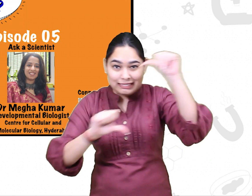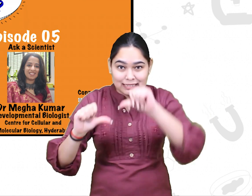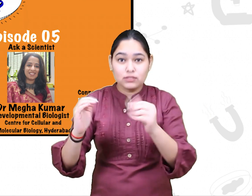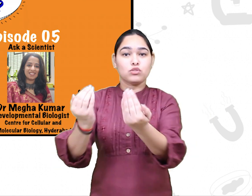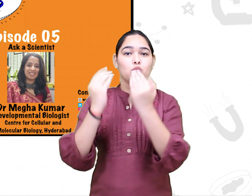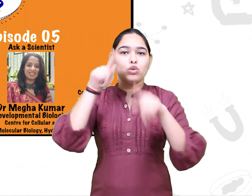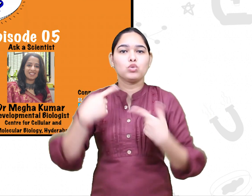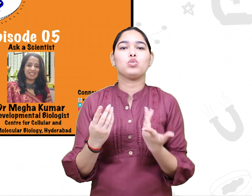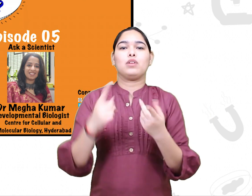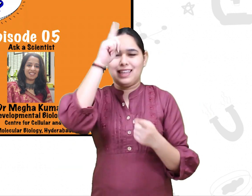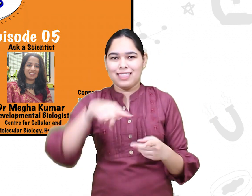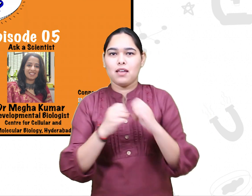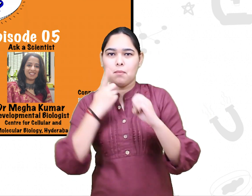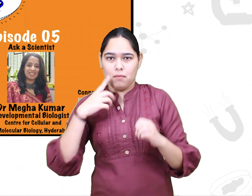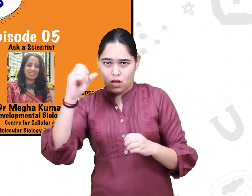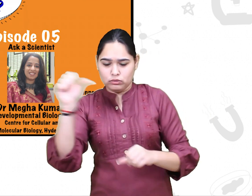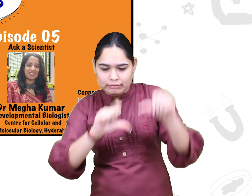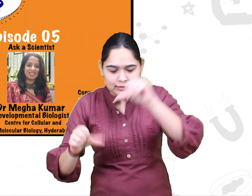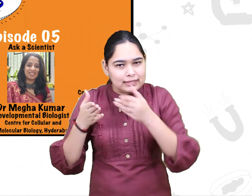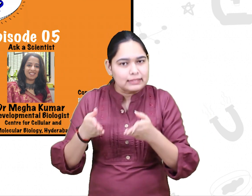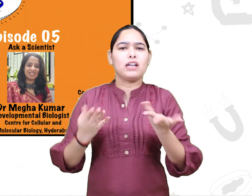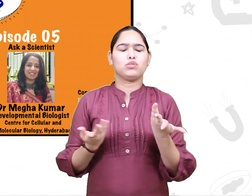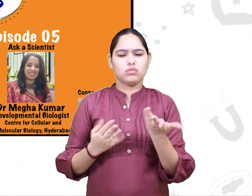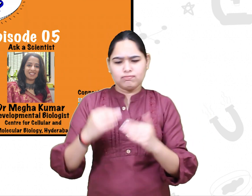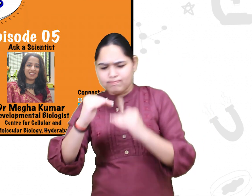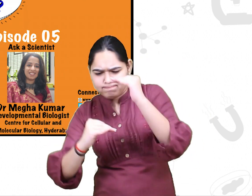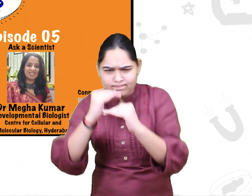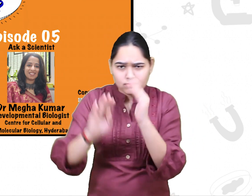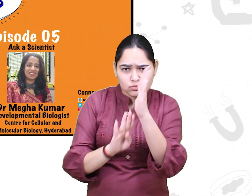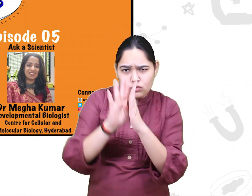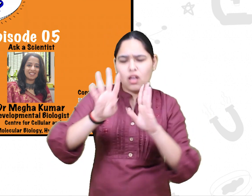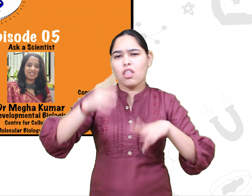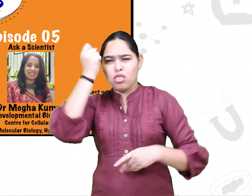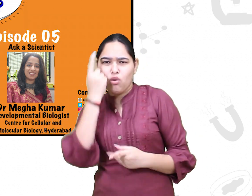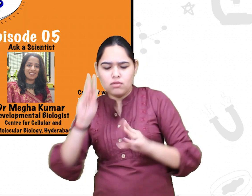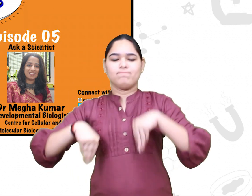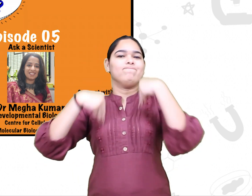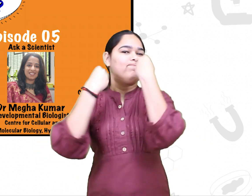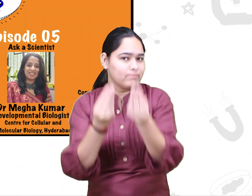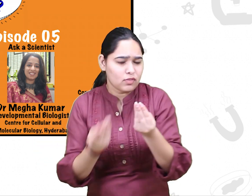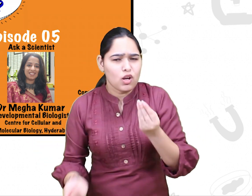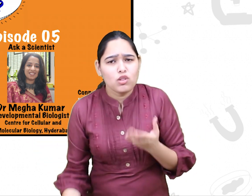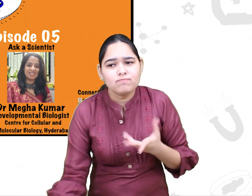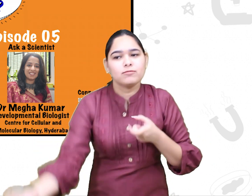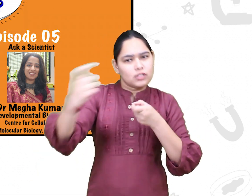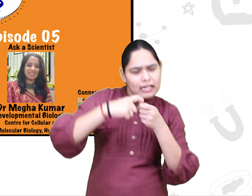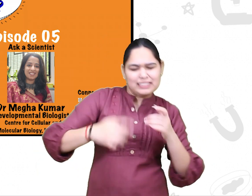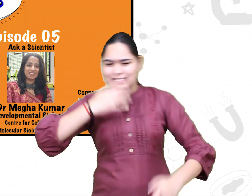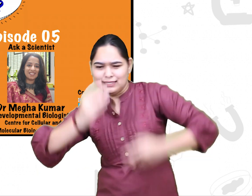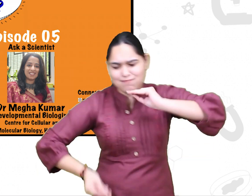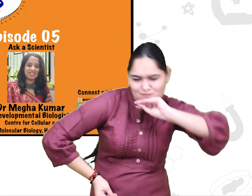by India Bioscience, where we do the research for you to get smarter. Join us as India becomes more